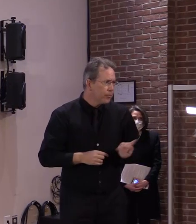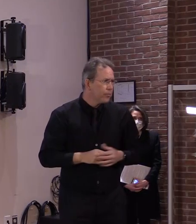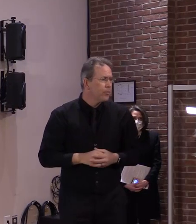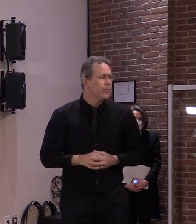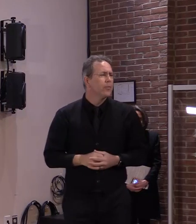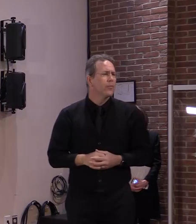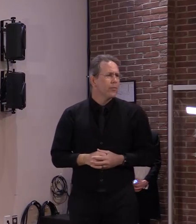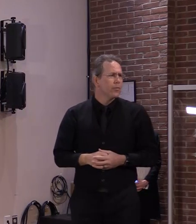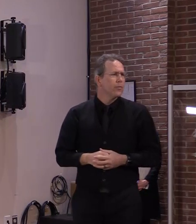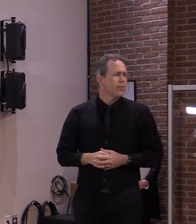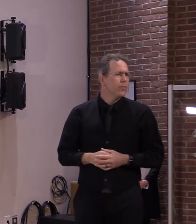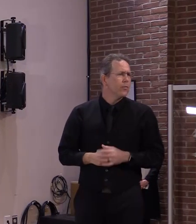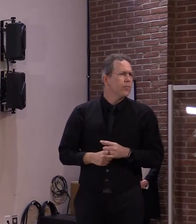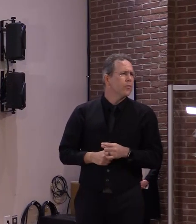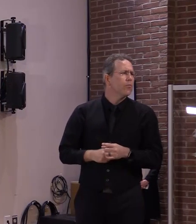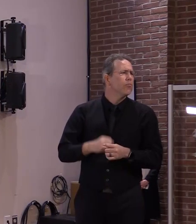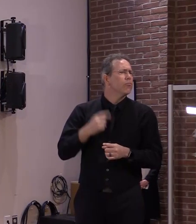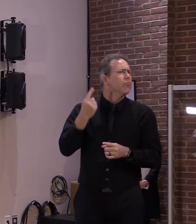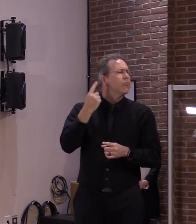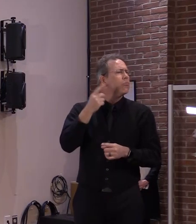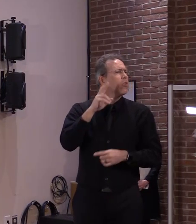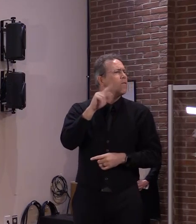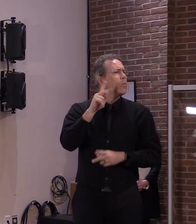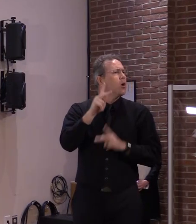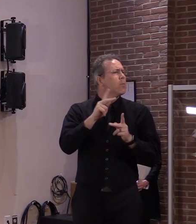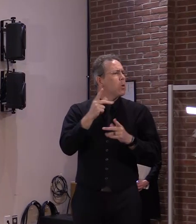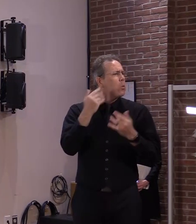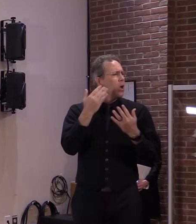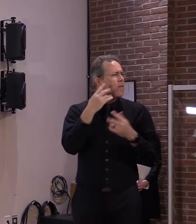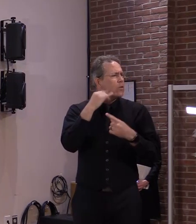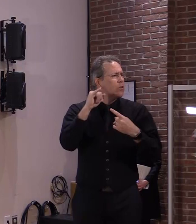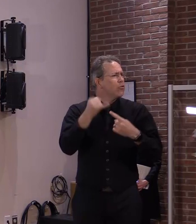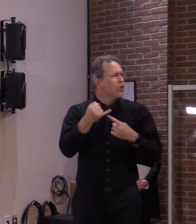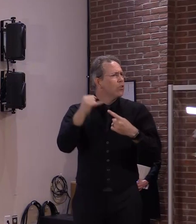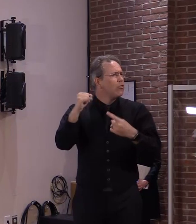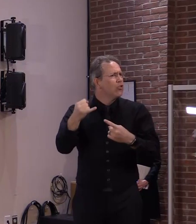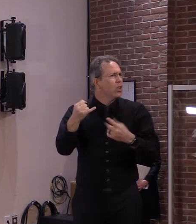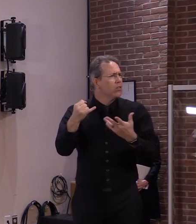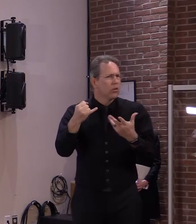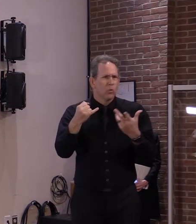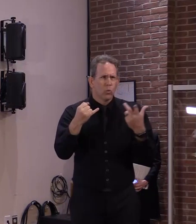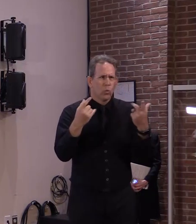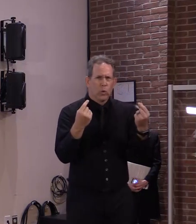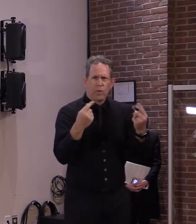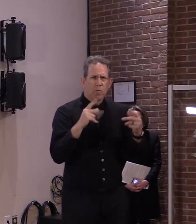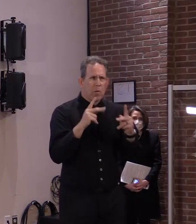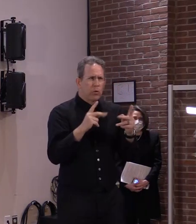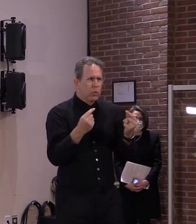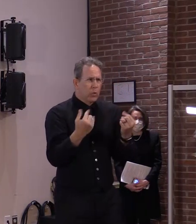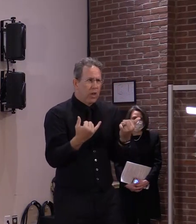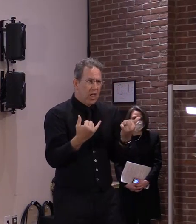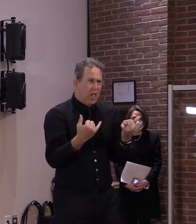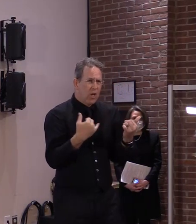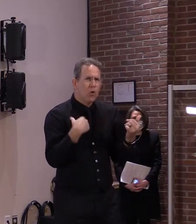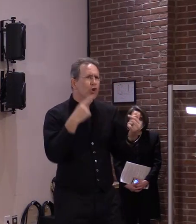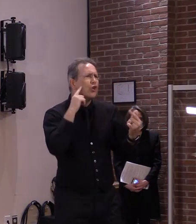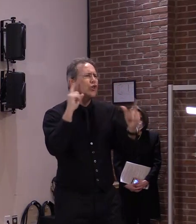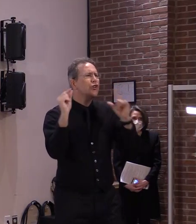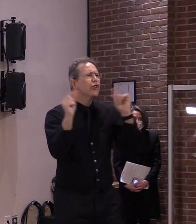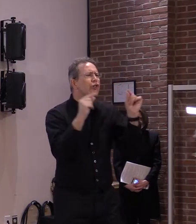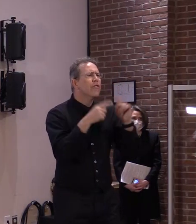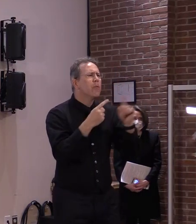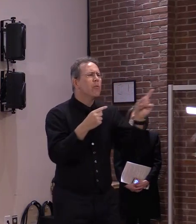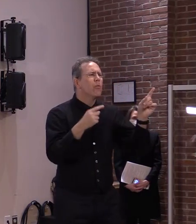& Johnson shot, what they should be doing right now. For instance, we heard from a viewer that